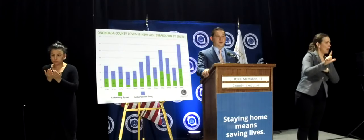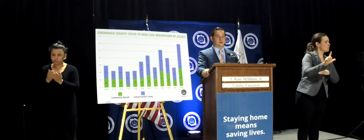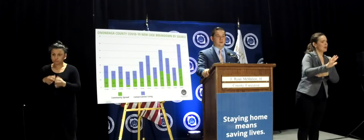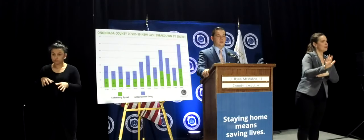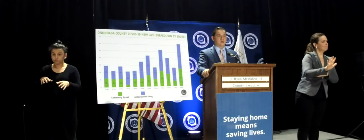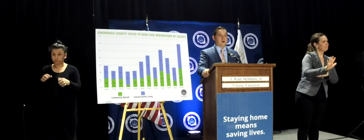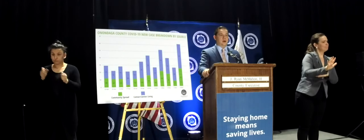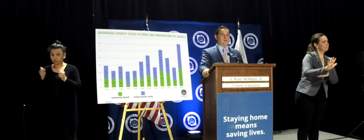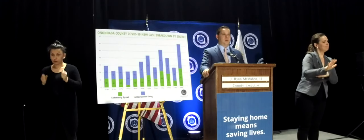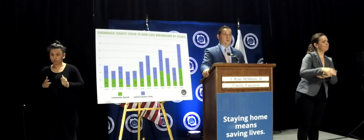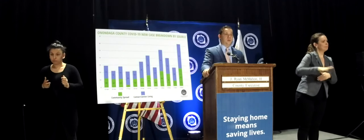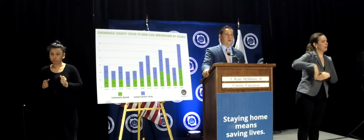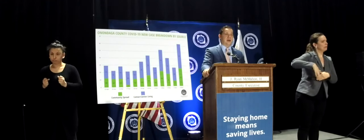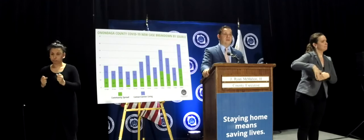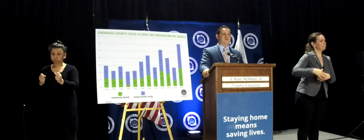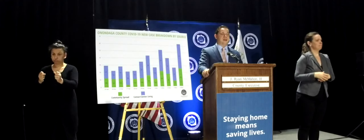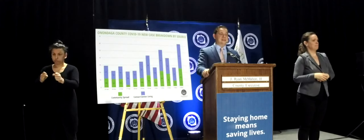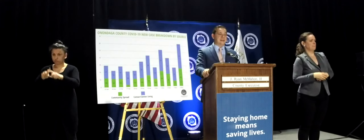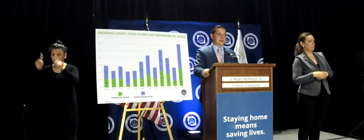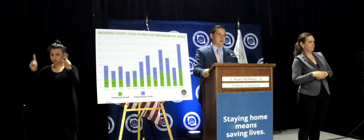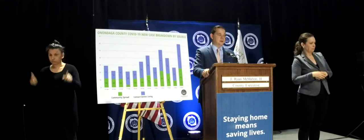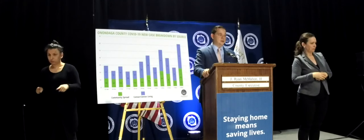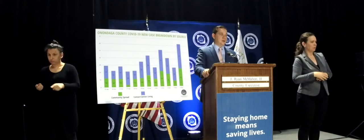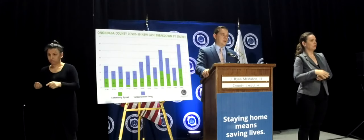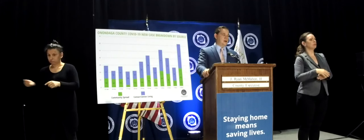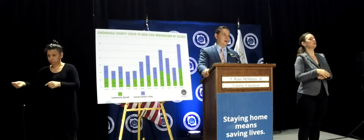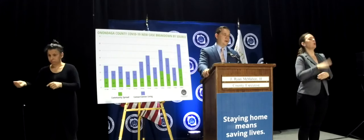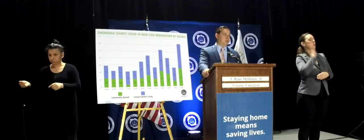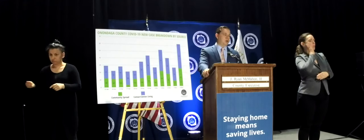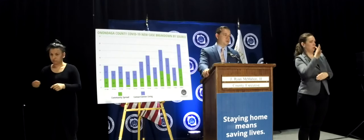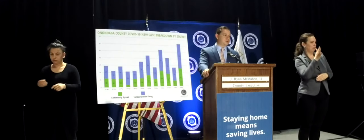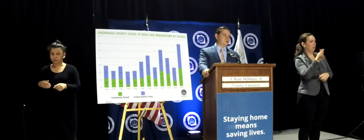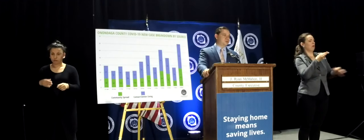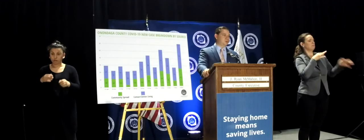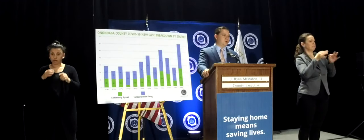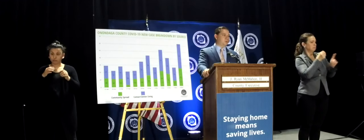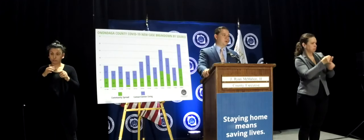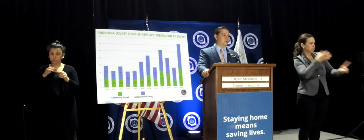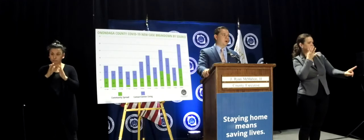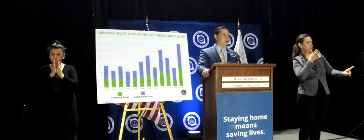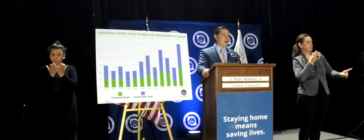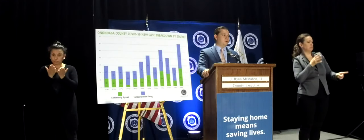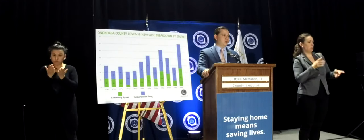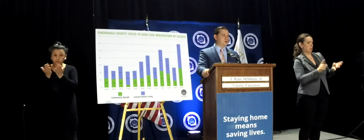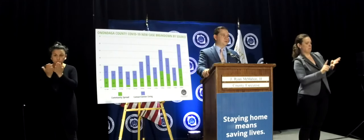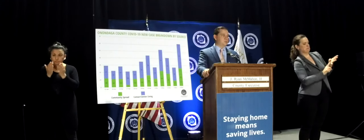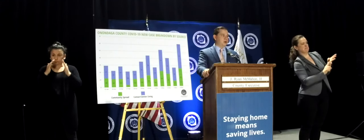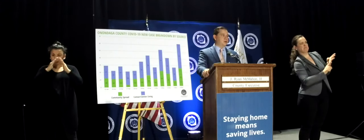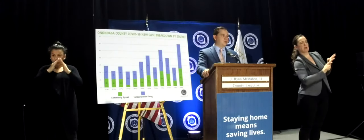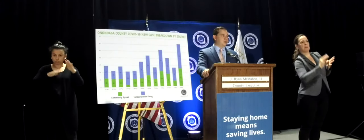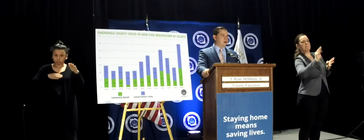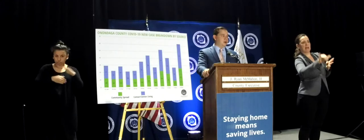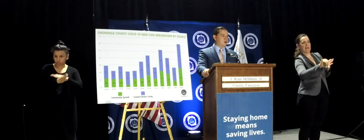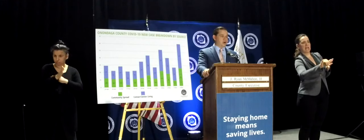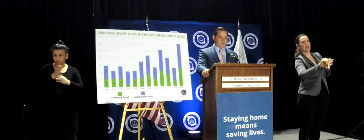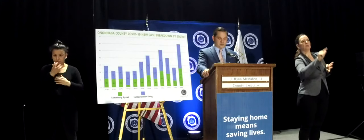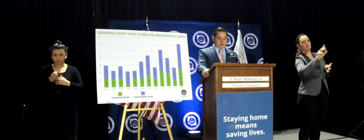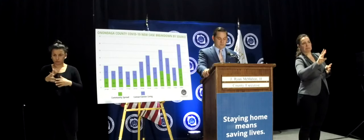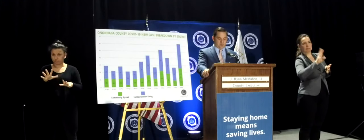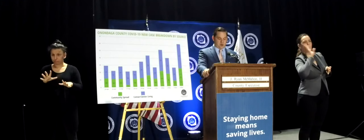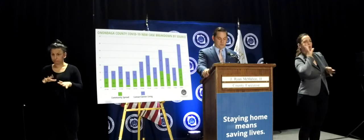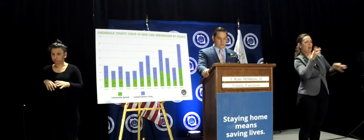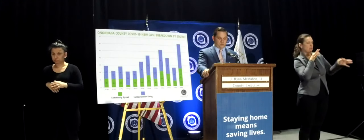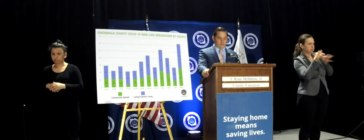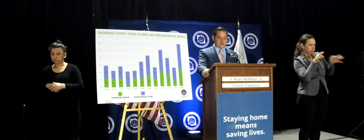looks like, but we will have a phased-in approach to opening up our libraries, but